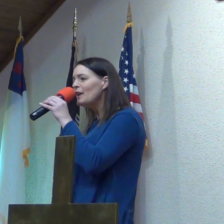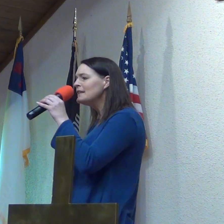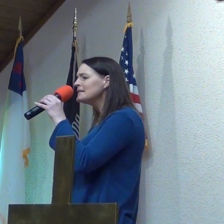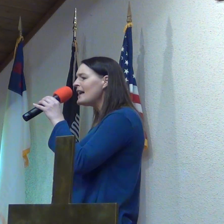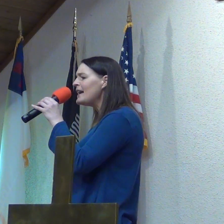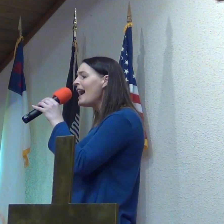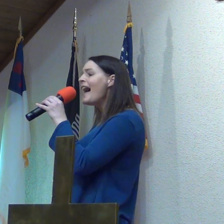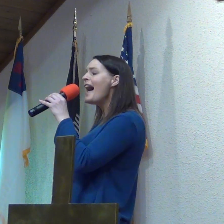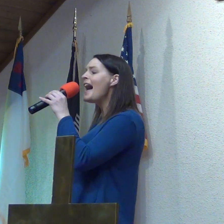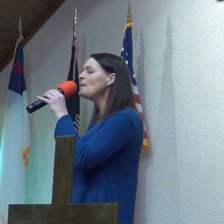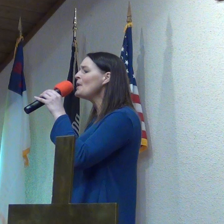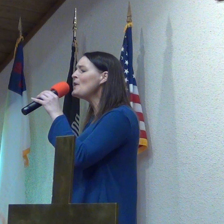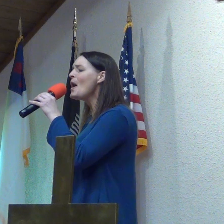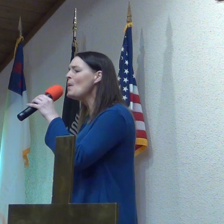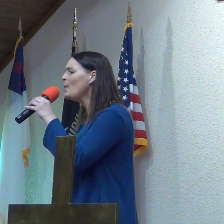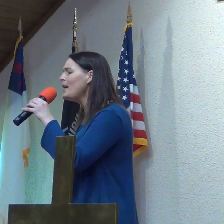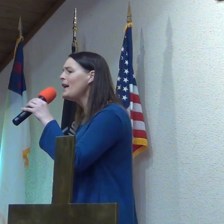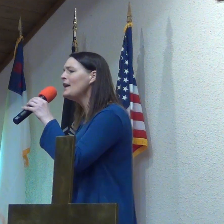when the friends I had,